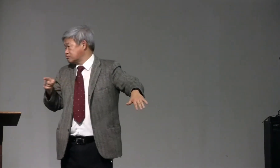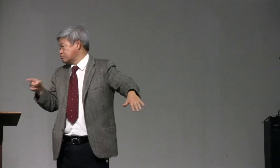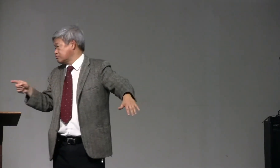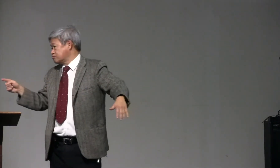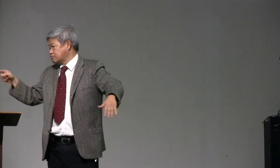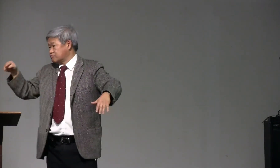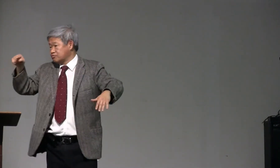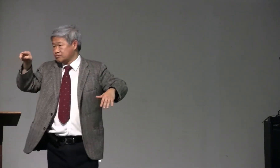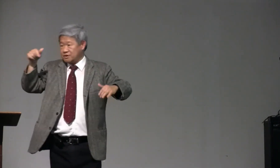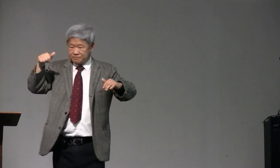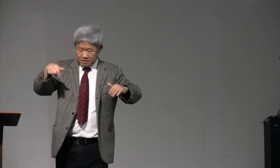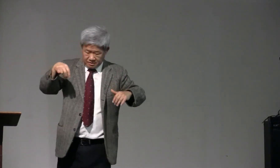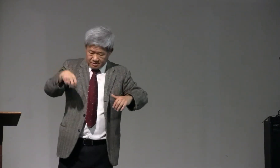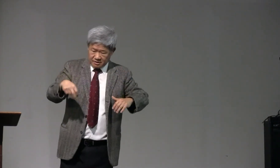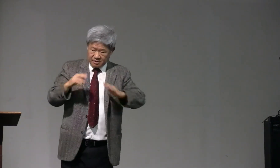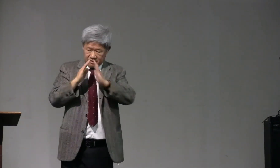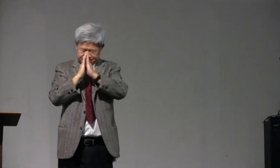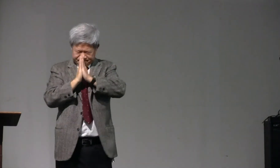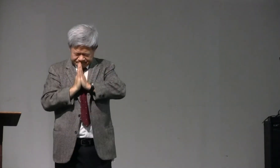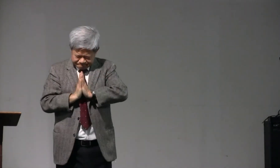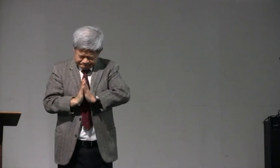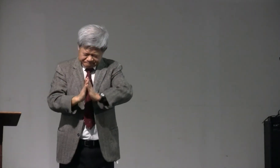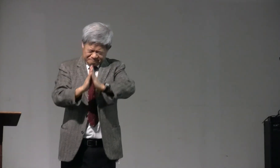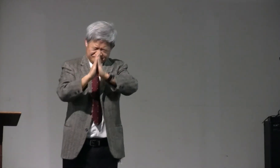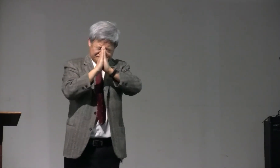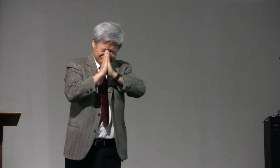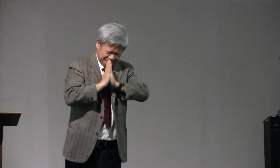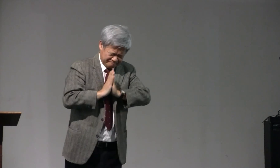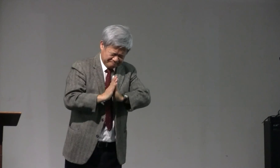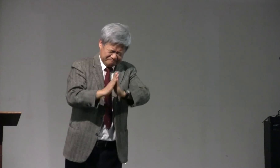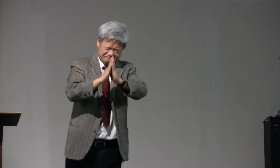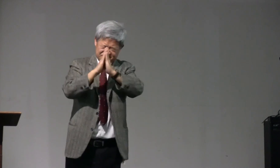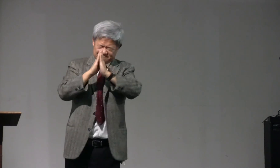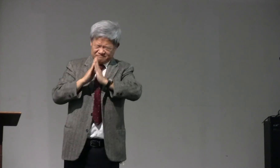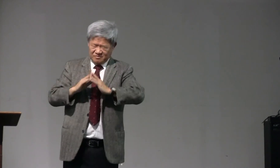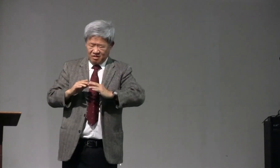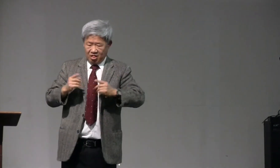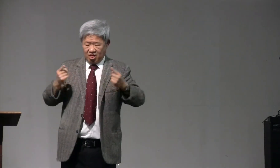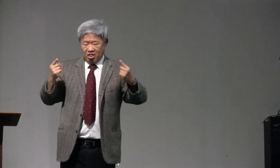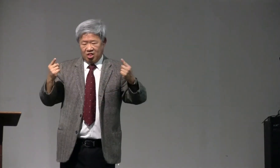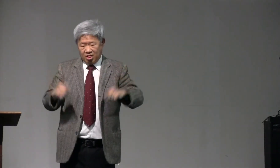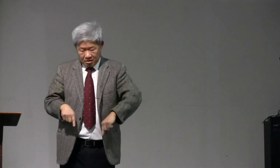to some place where you want to be alone, a private place, and pray.